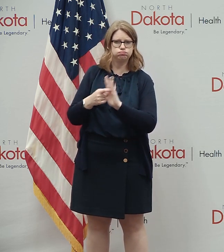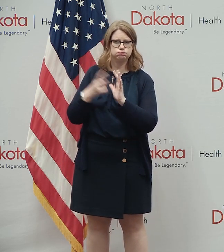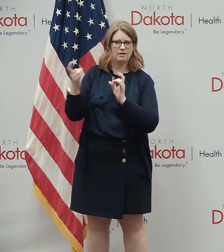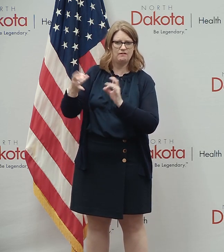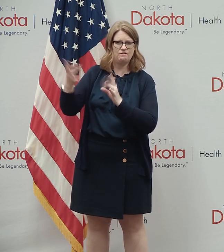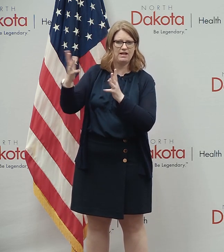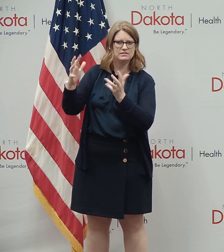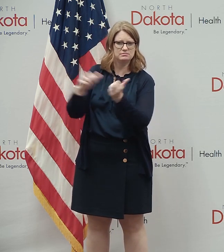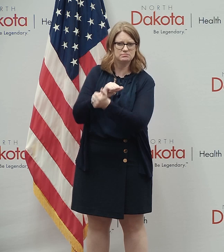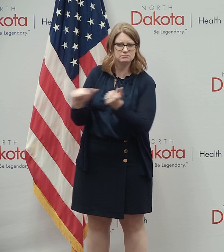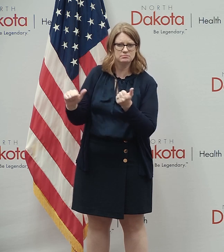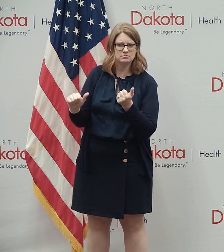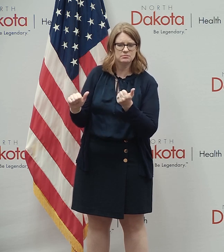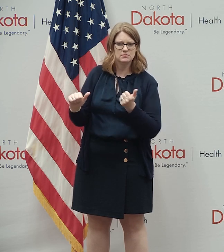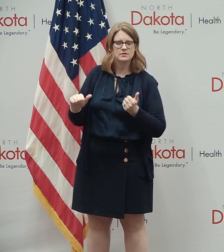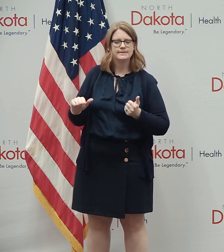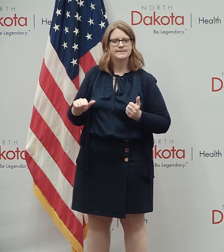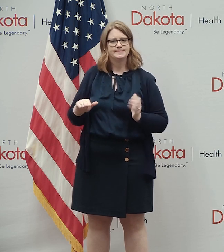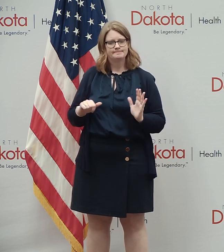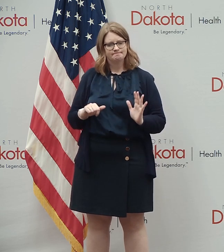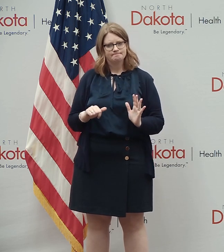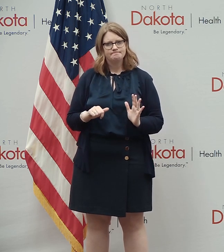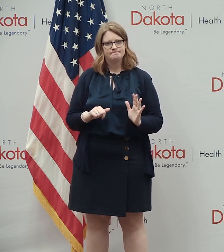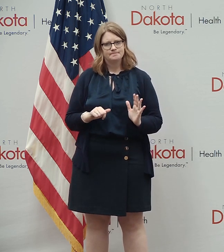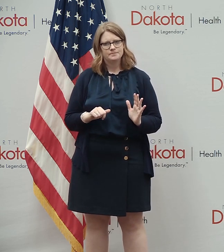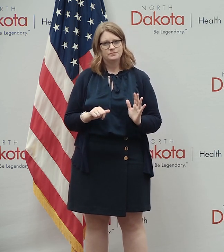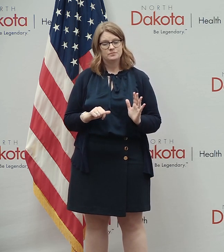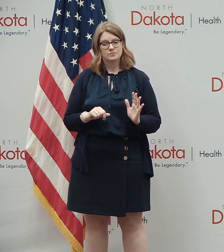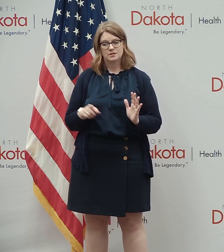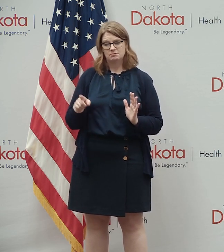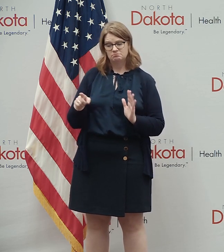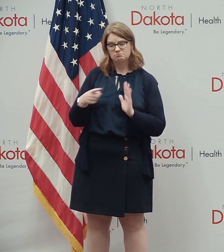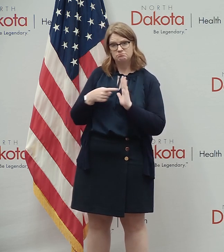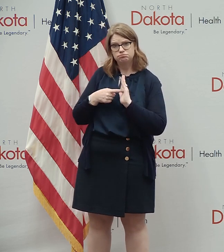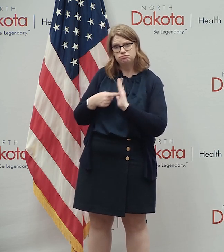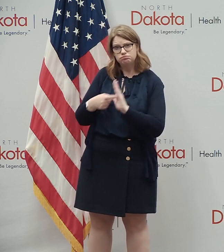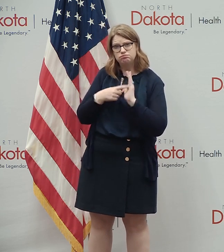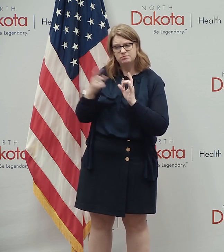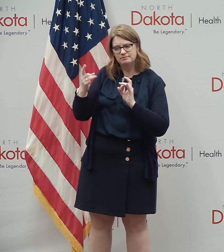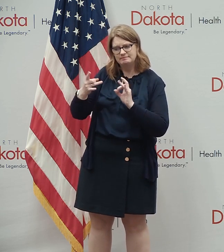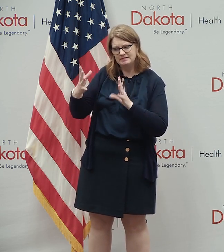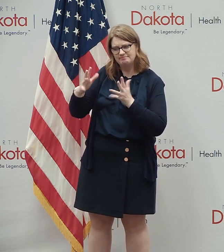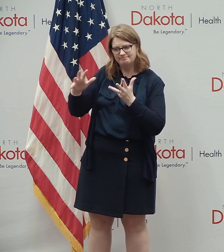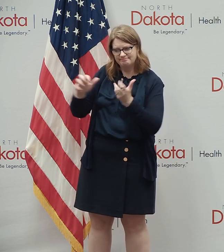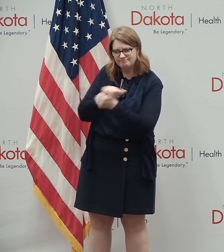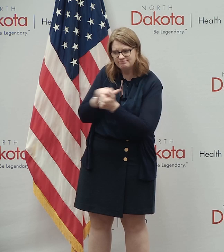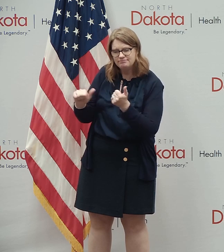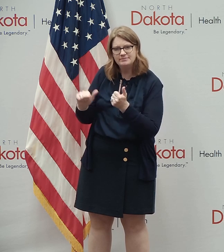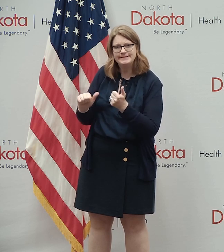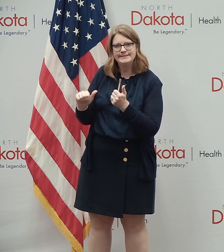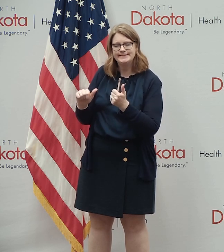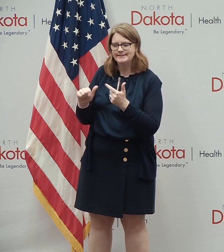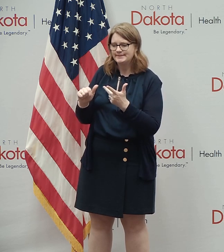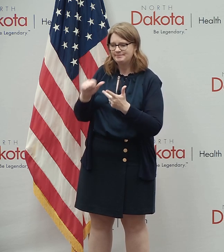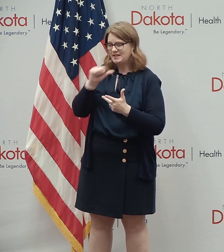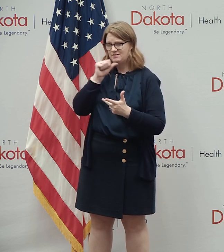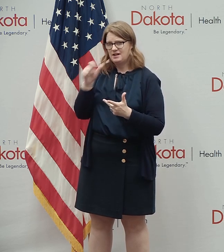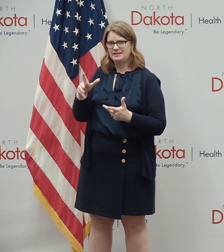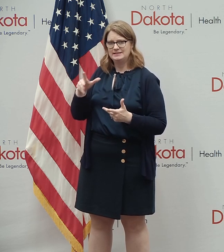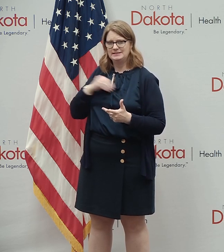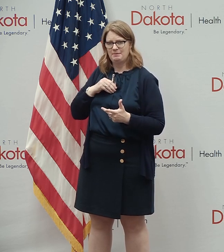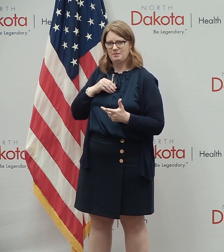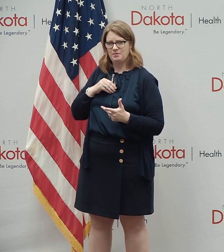violence and destruction. And while those displays of violence and destruction that are unlawful and